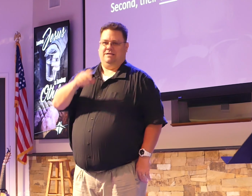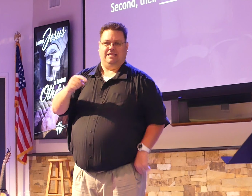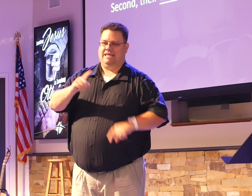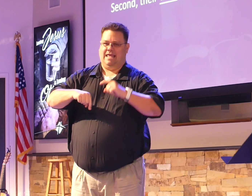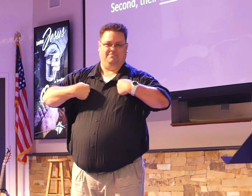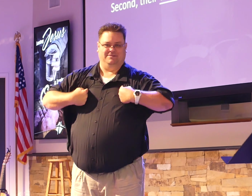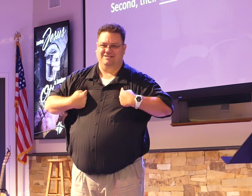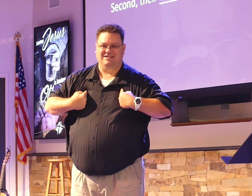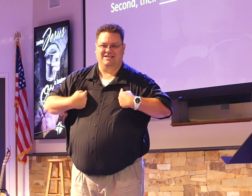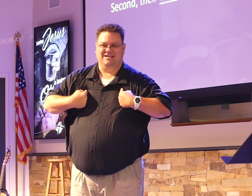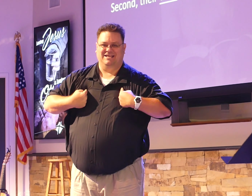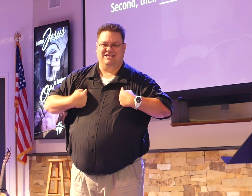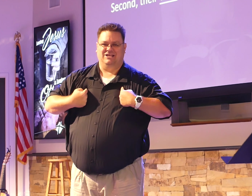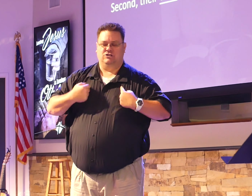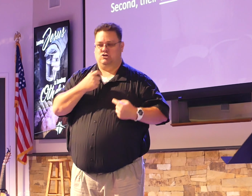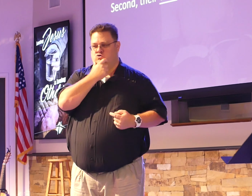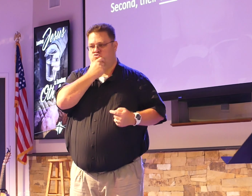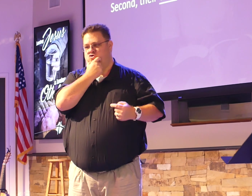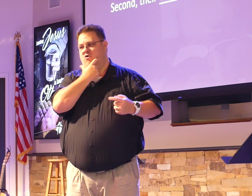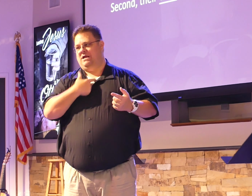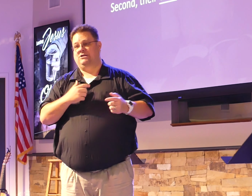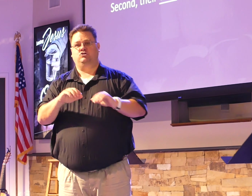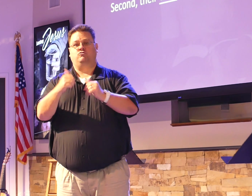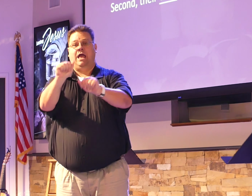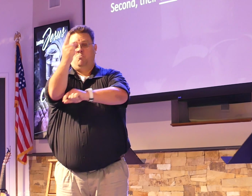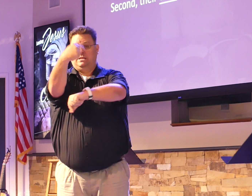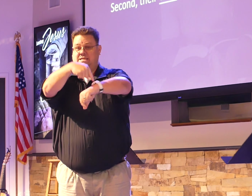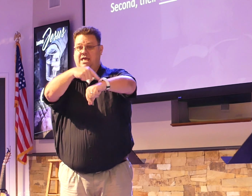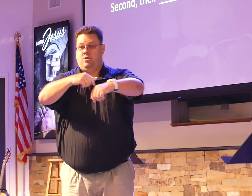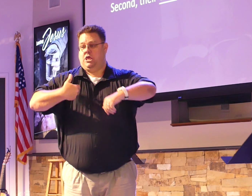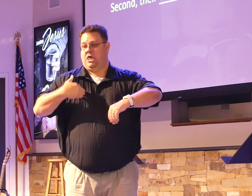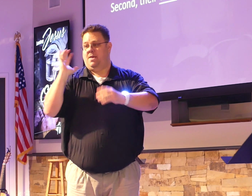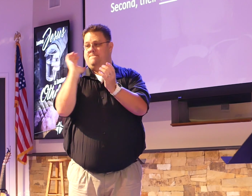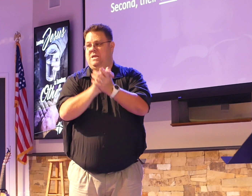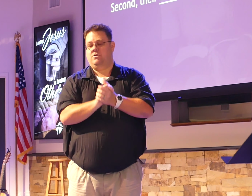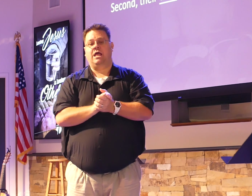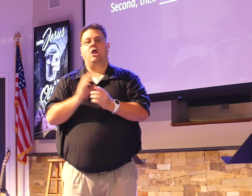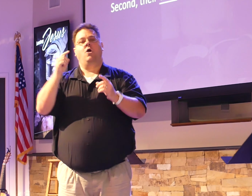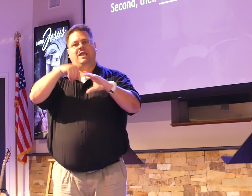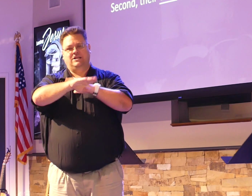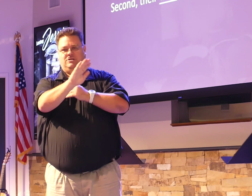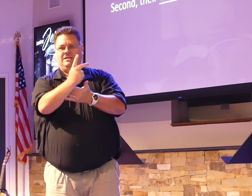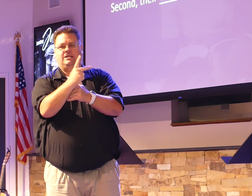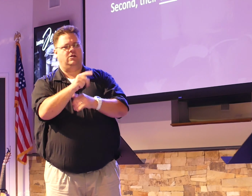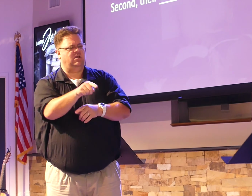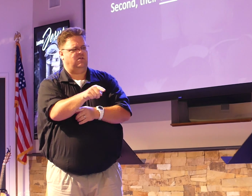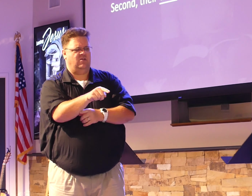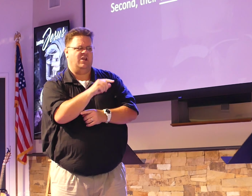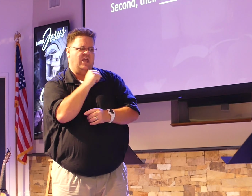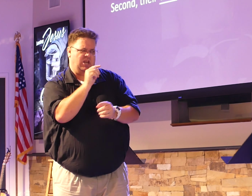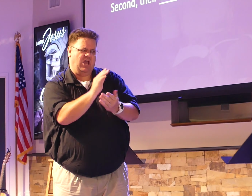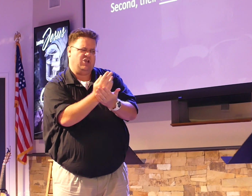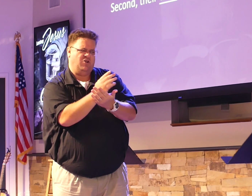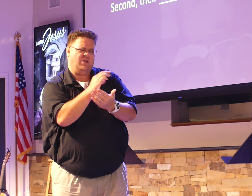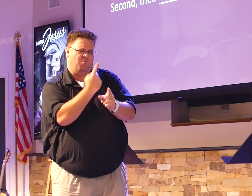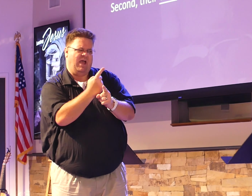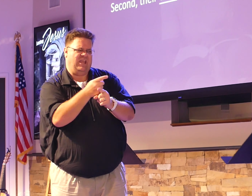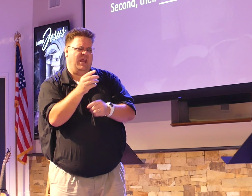I tried that when we were young Marys, tried to tell Denise, hey, put it in that rind, maybe you should have some more seasoning. Finally, she